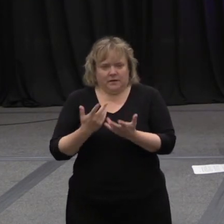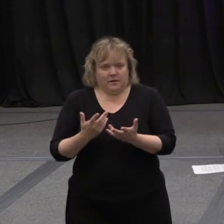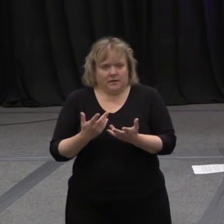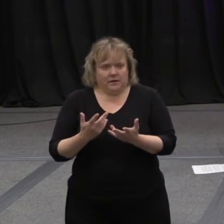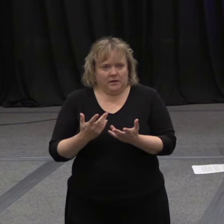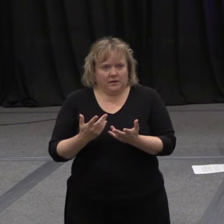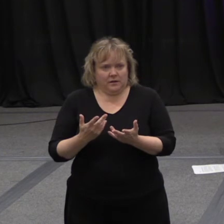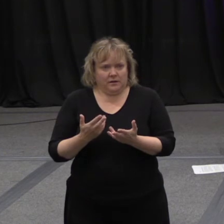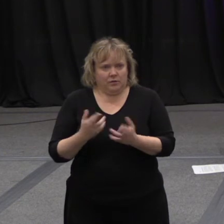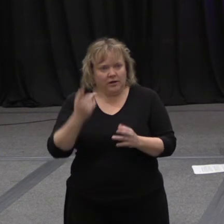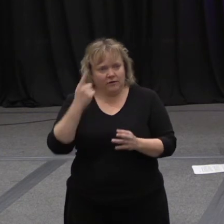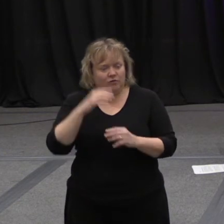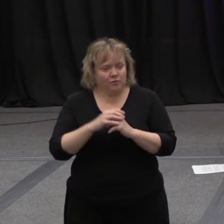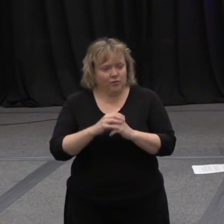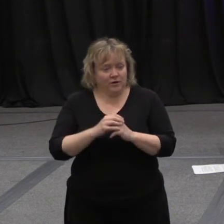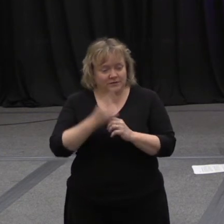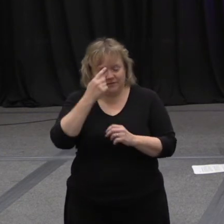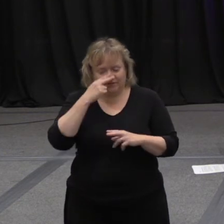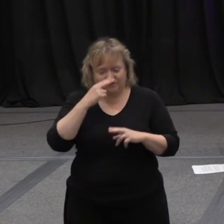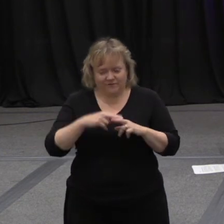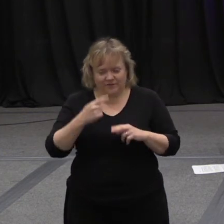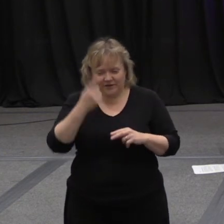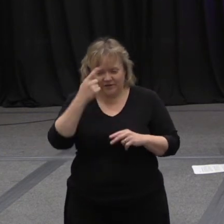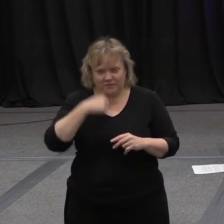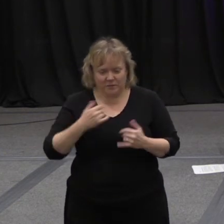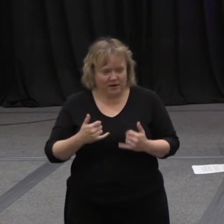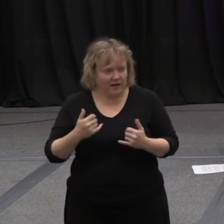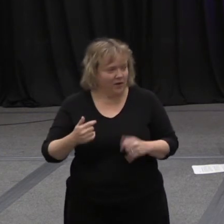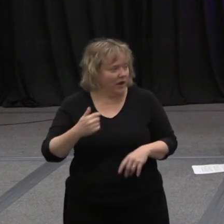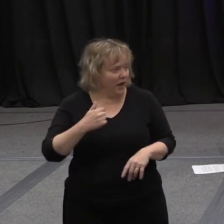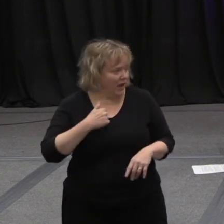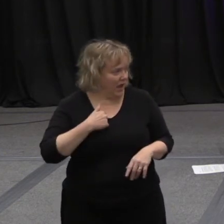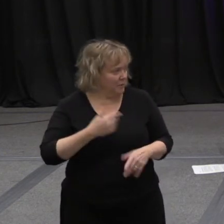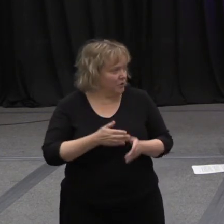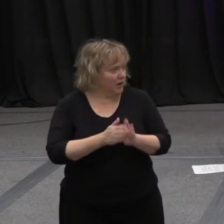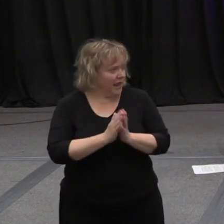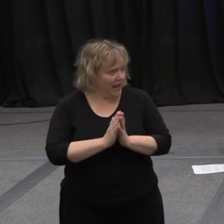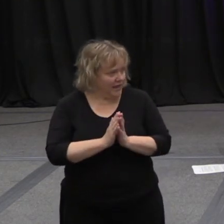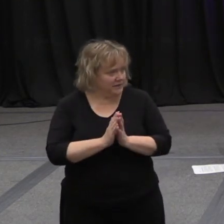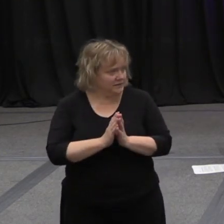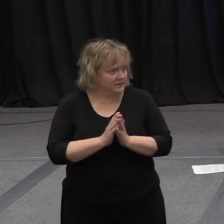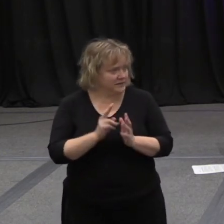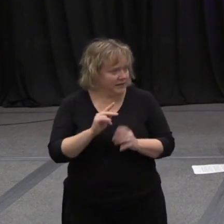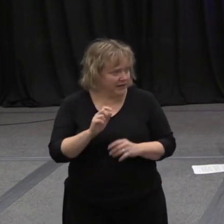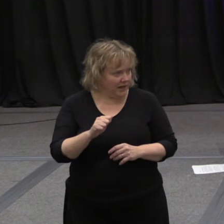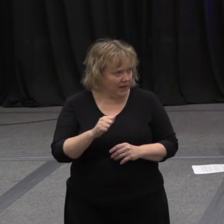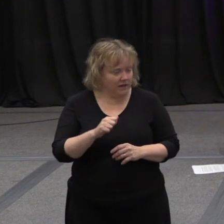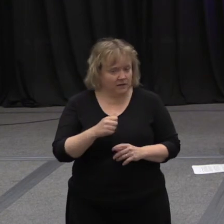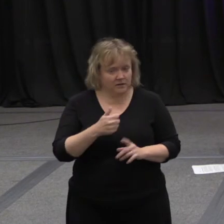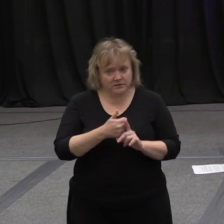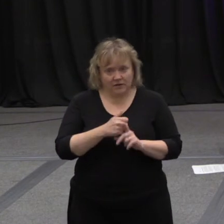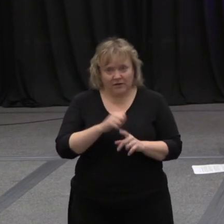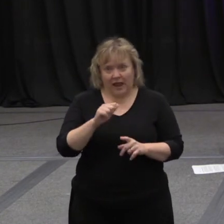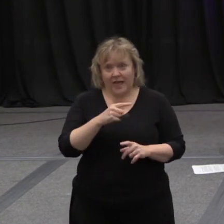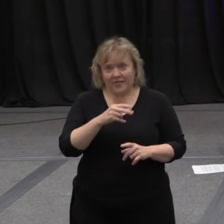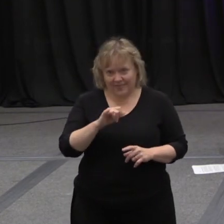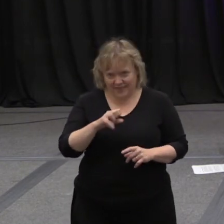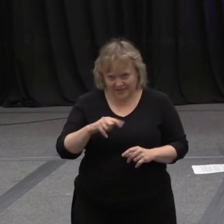this is such a fun moment for me right now. I'm going to ask Nina, the atheist, not an atheist,